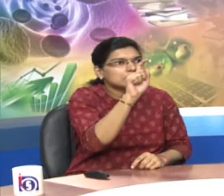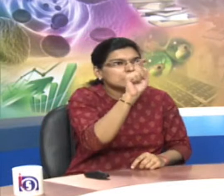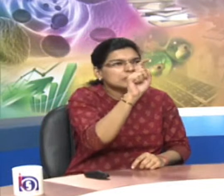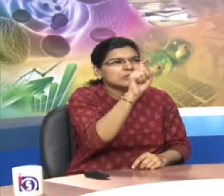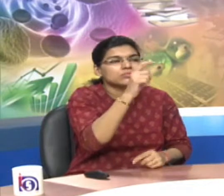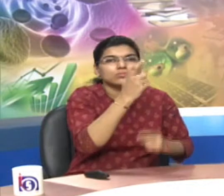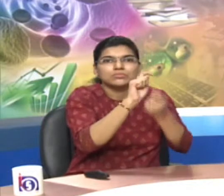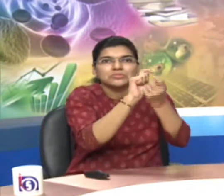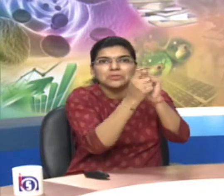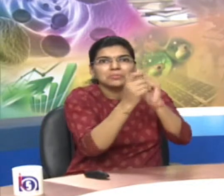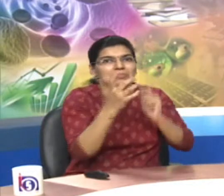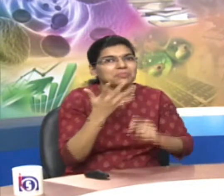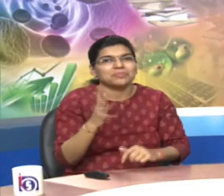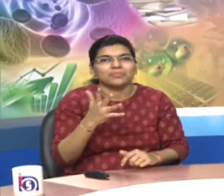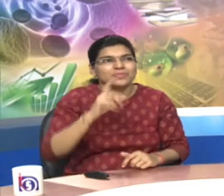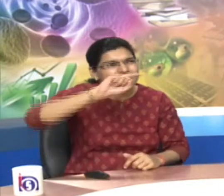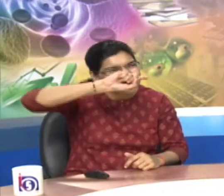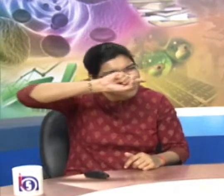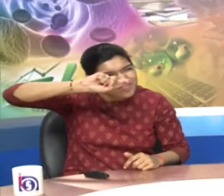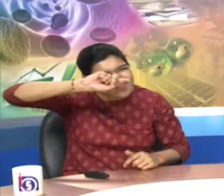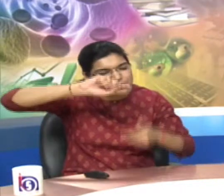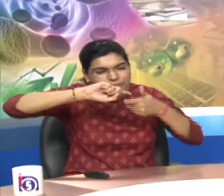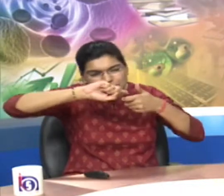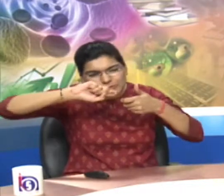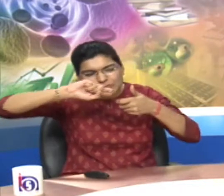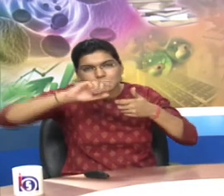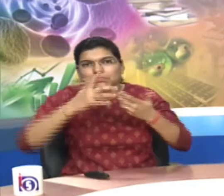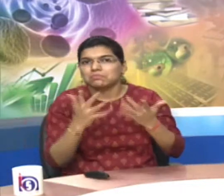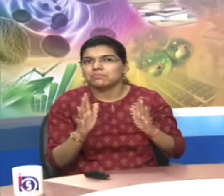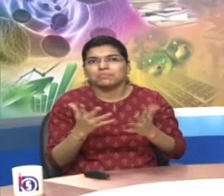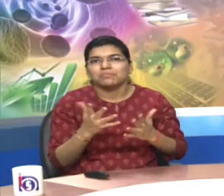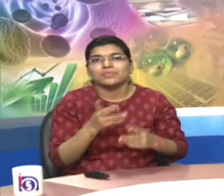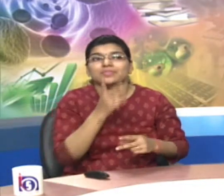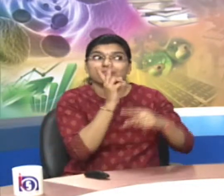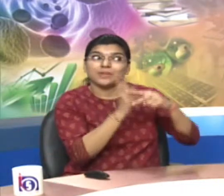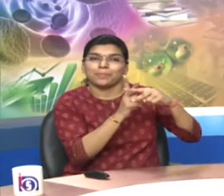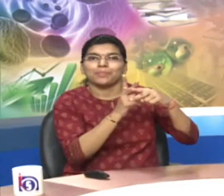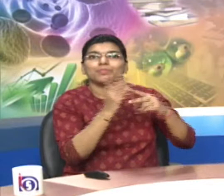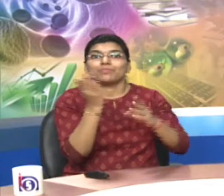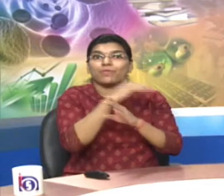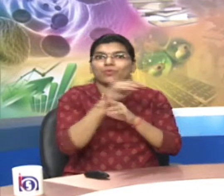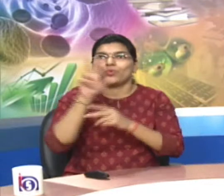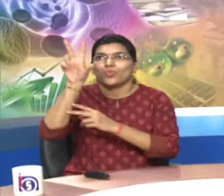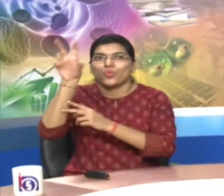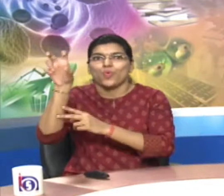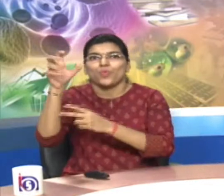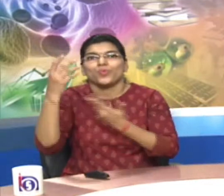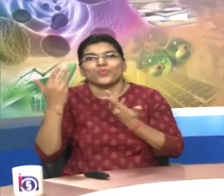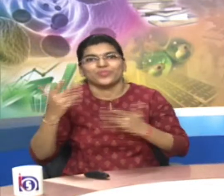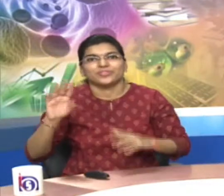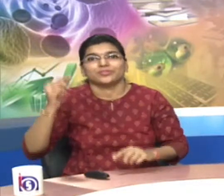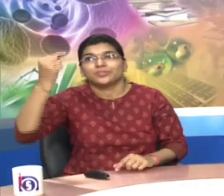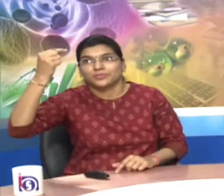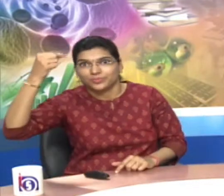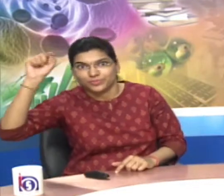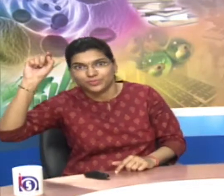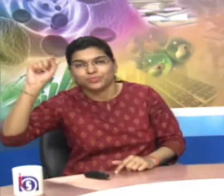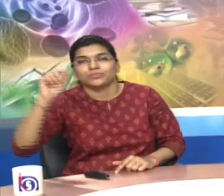invisible so that anybody cannot open it or cannot steal that data, it will be the same